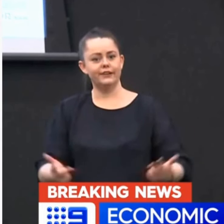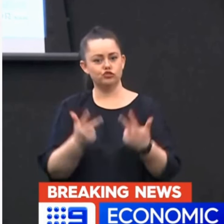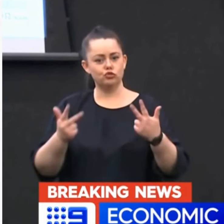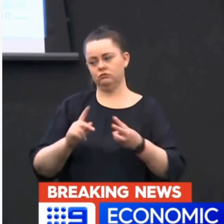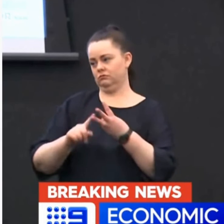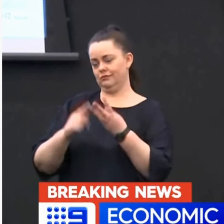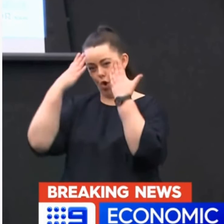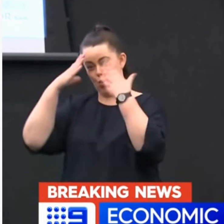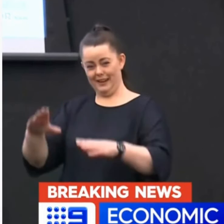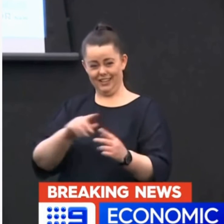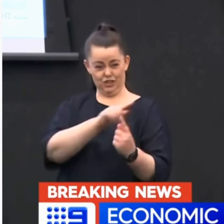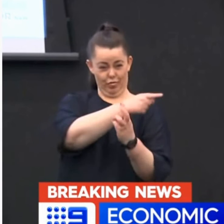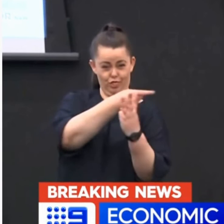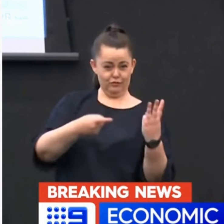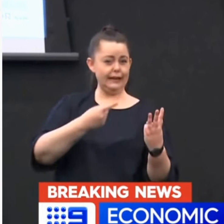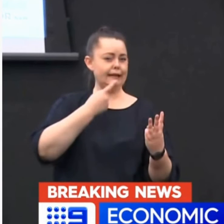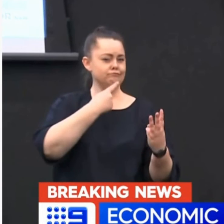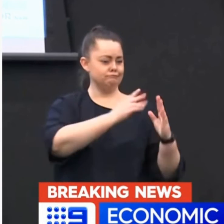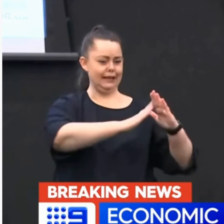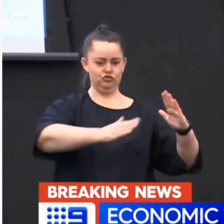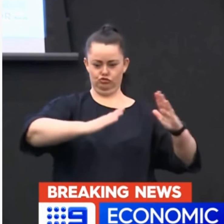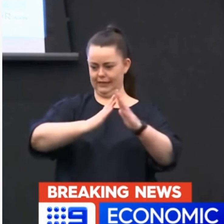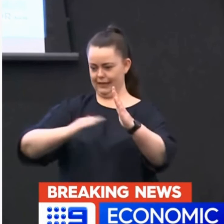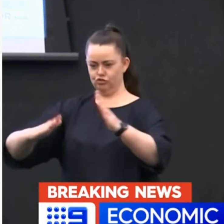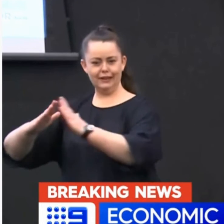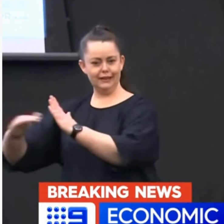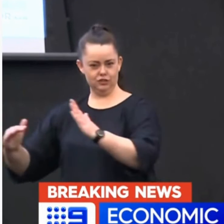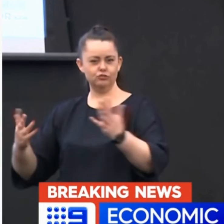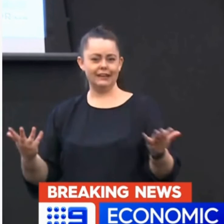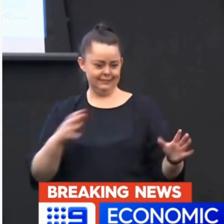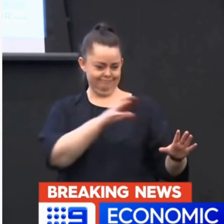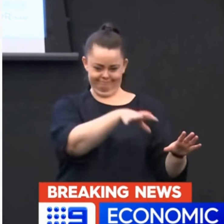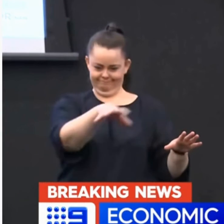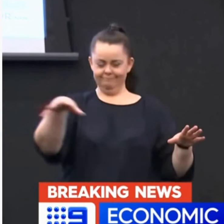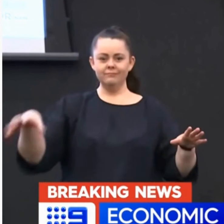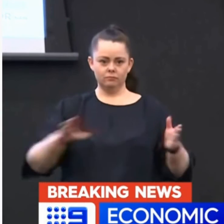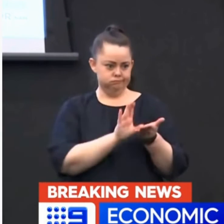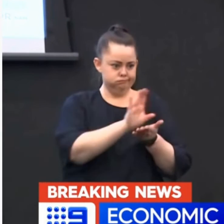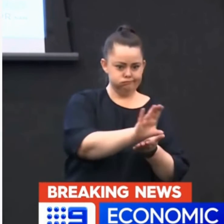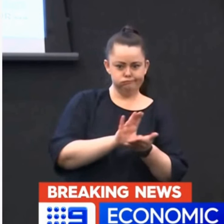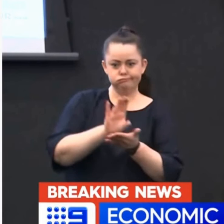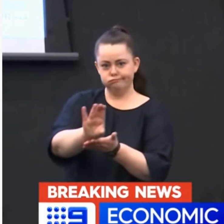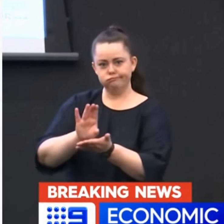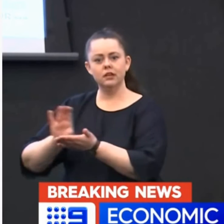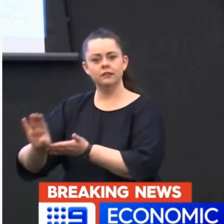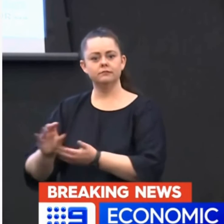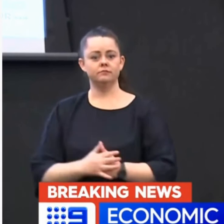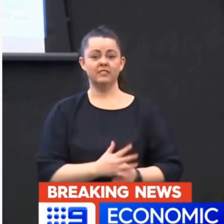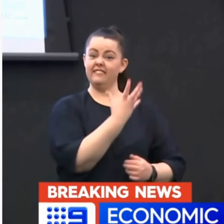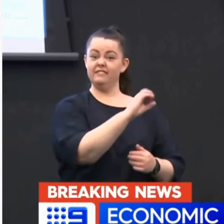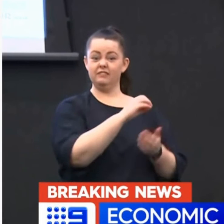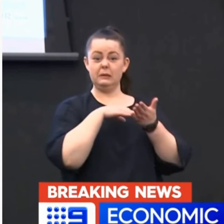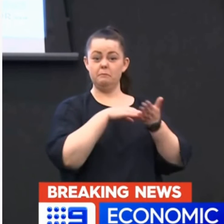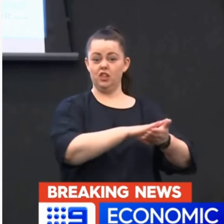sector. We're doing things like our $66 million alfresco dining package. We're doing things like our $50 million performing arts